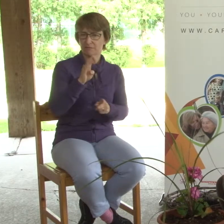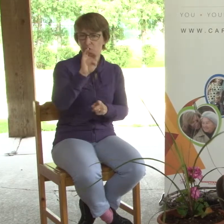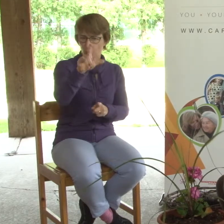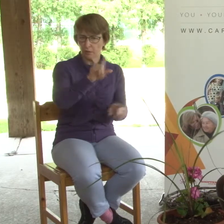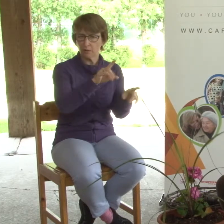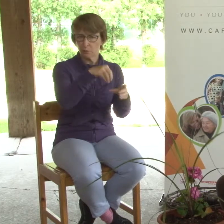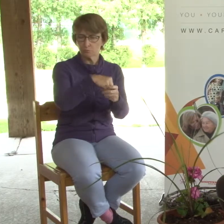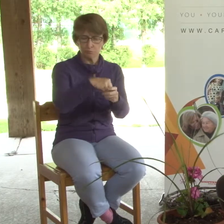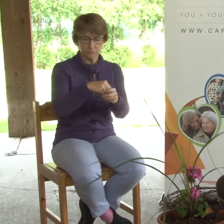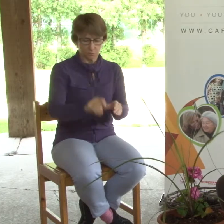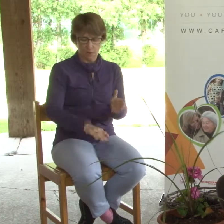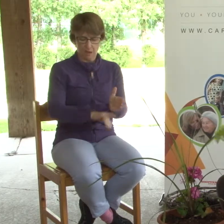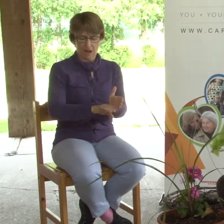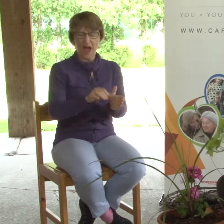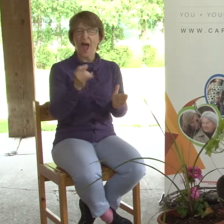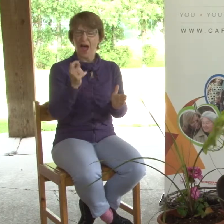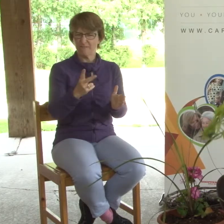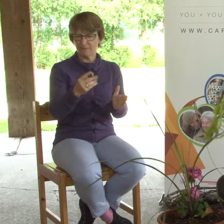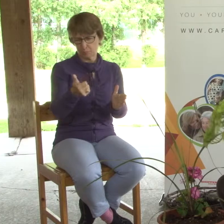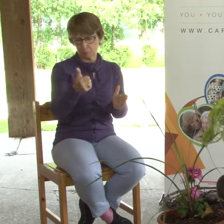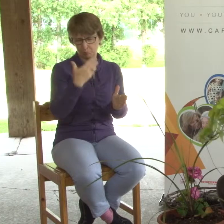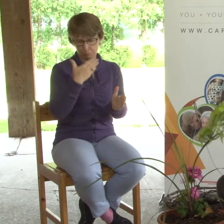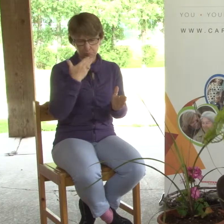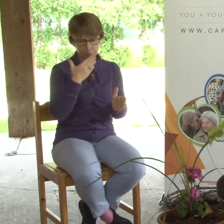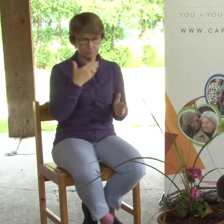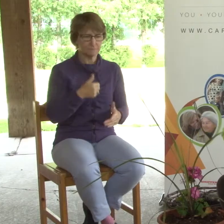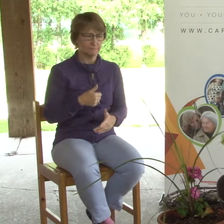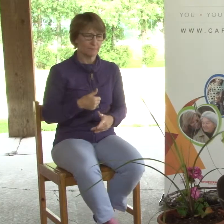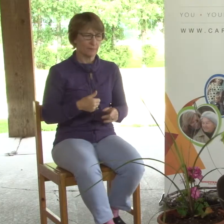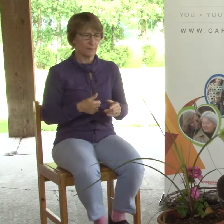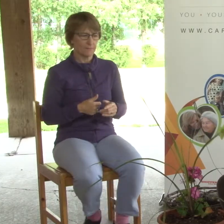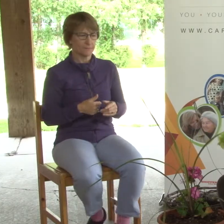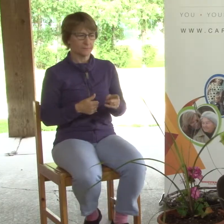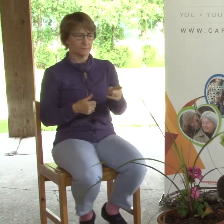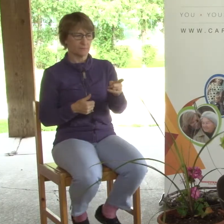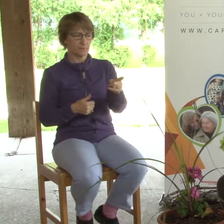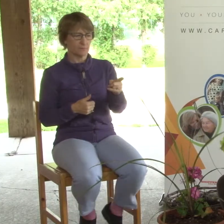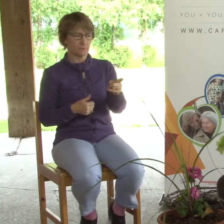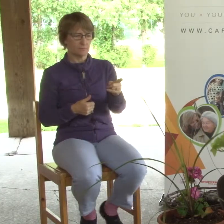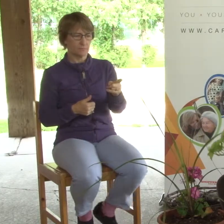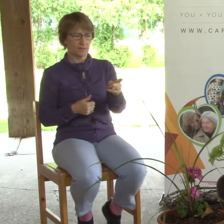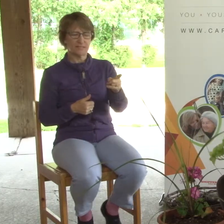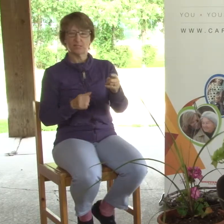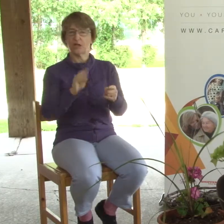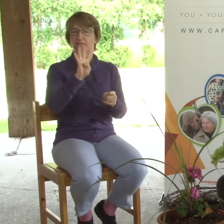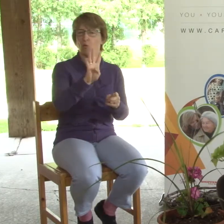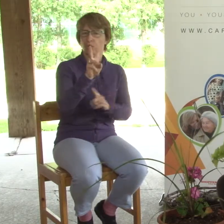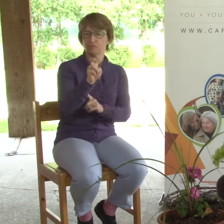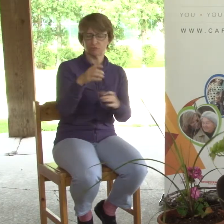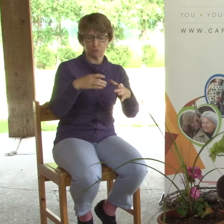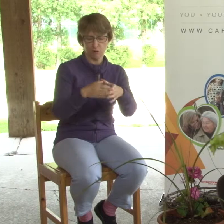it. Halfway is usually a good indication, but I've got 3-inch round pots here, or 4-inch round pots